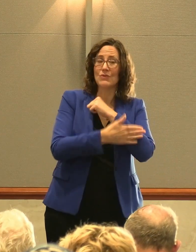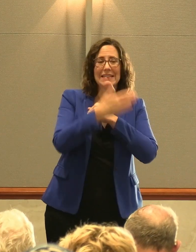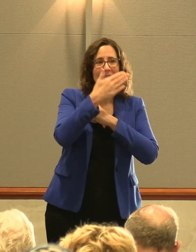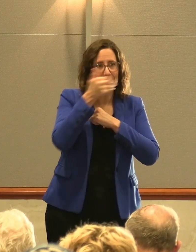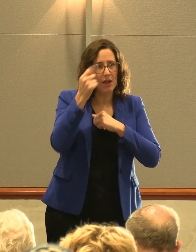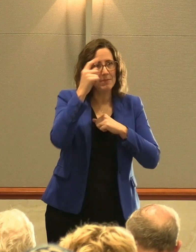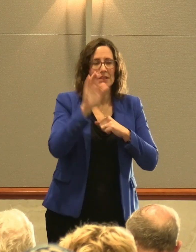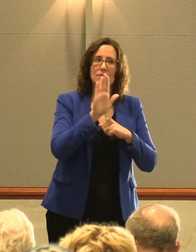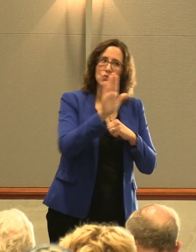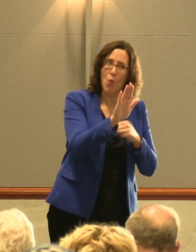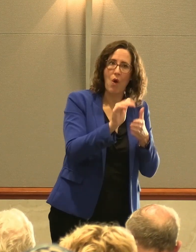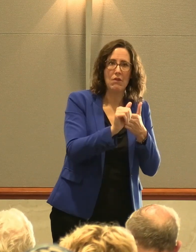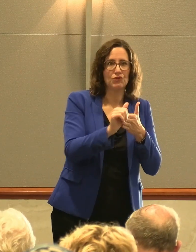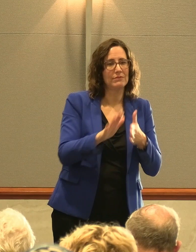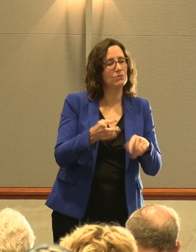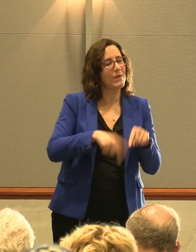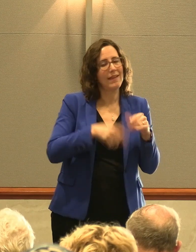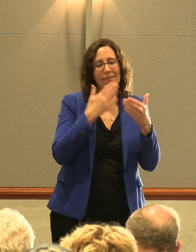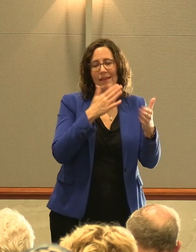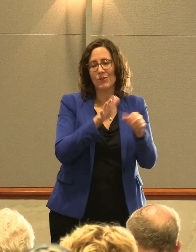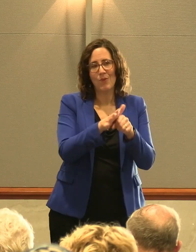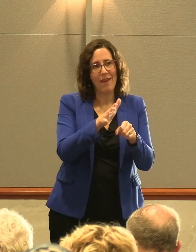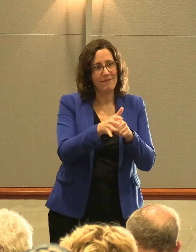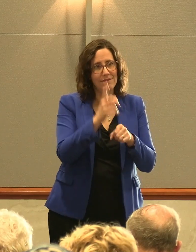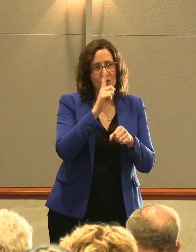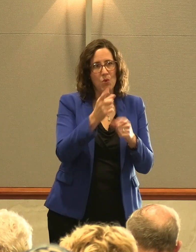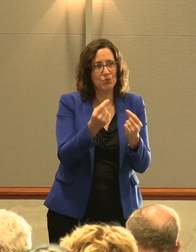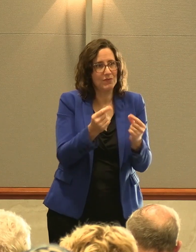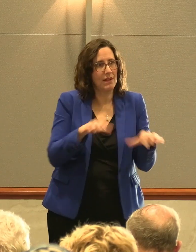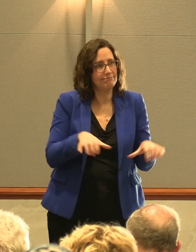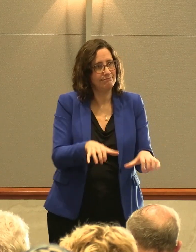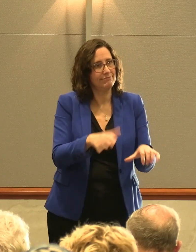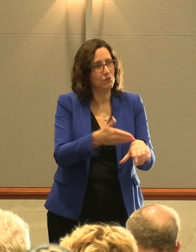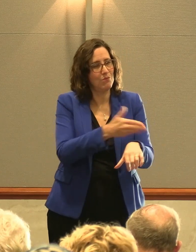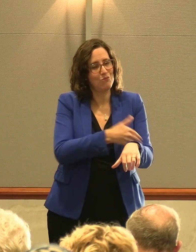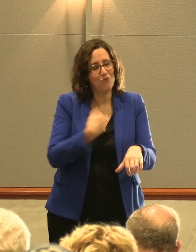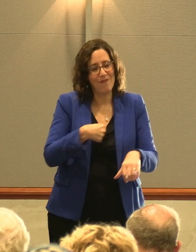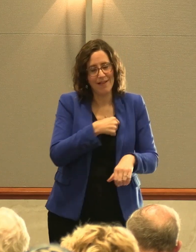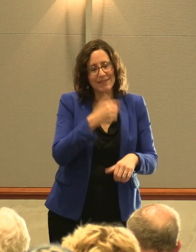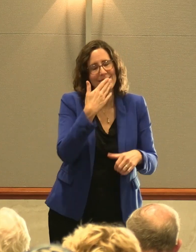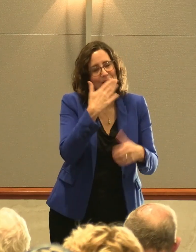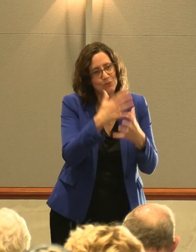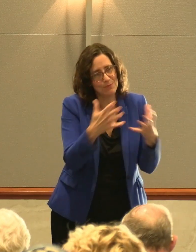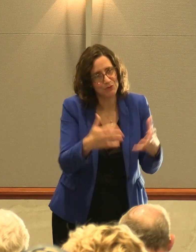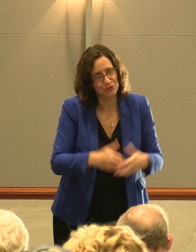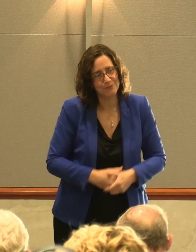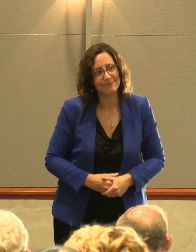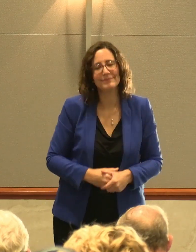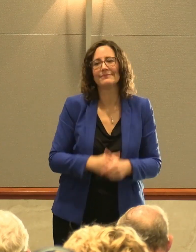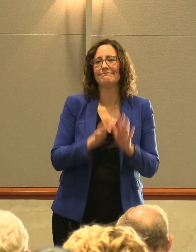because of your leadership, and we cannot thank you enough for what you have done to make us all better. Thank you very much.